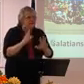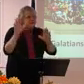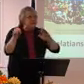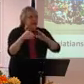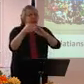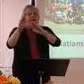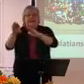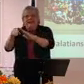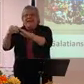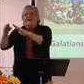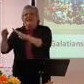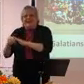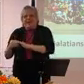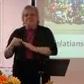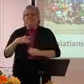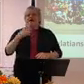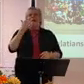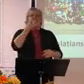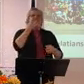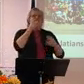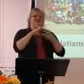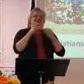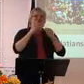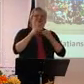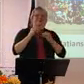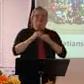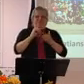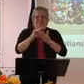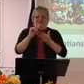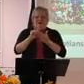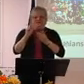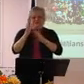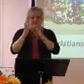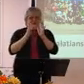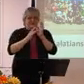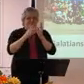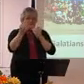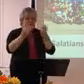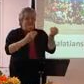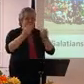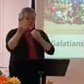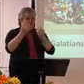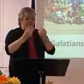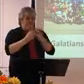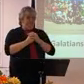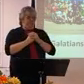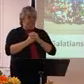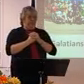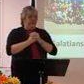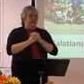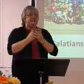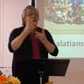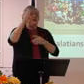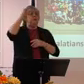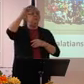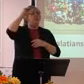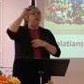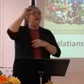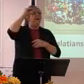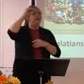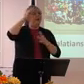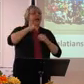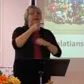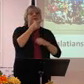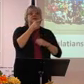it. My favorite story of the gospel and Jesus' ministry is a little boy had